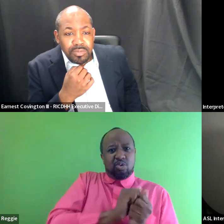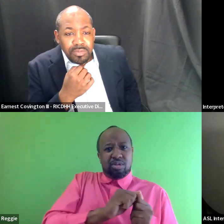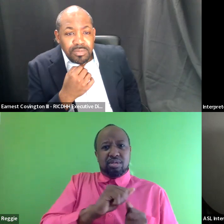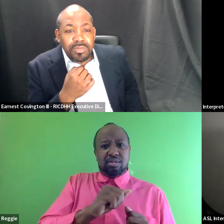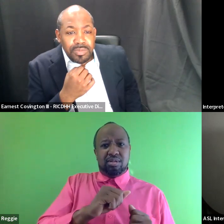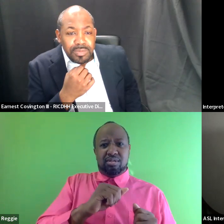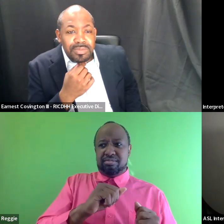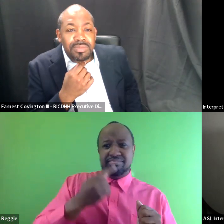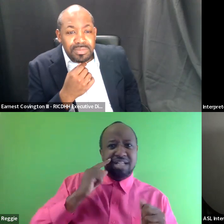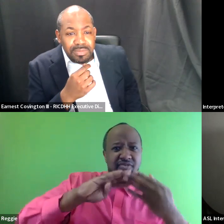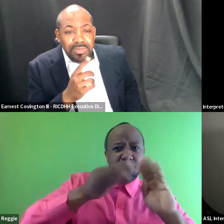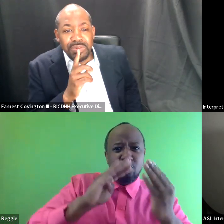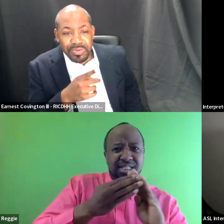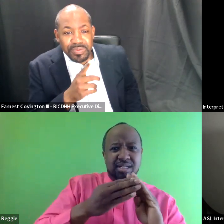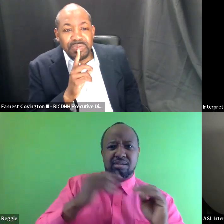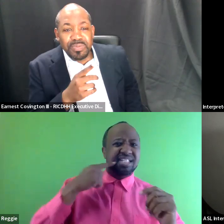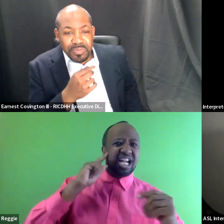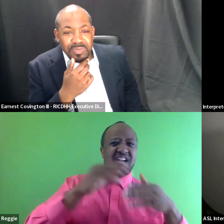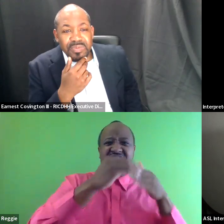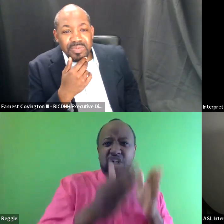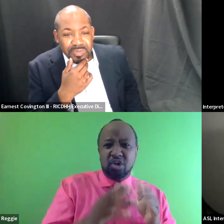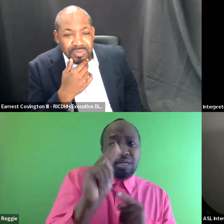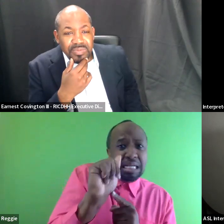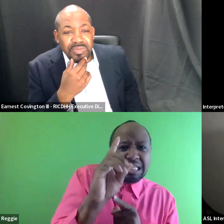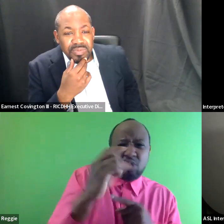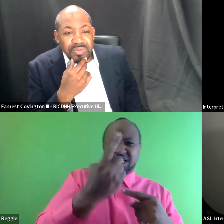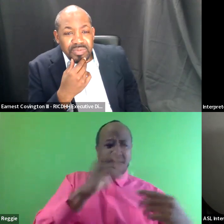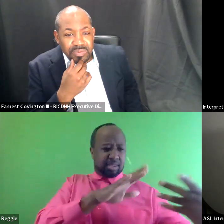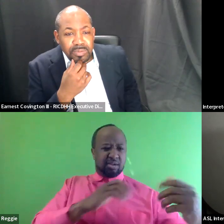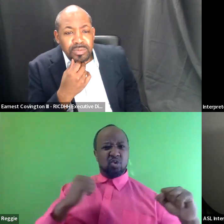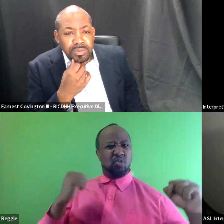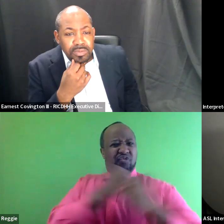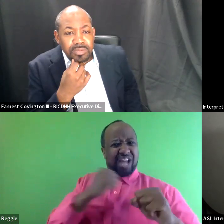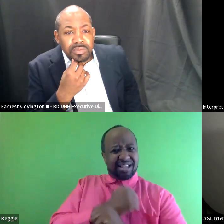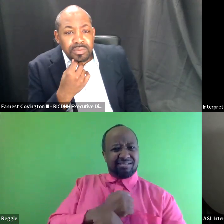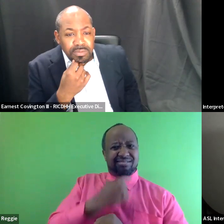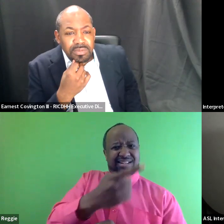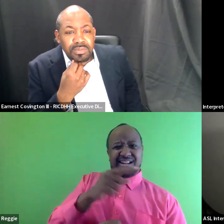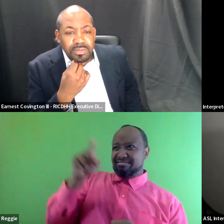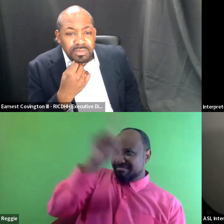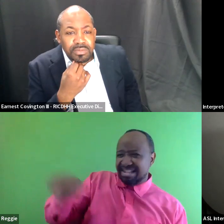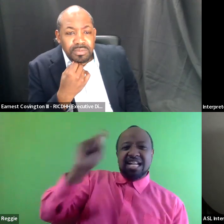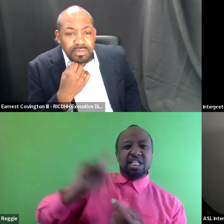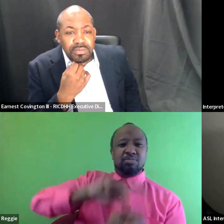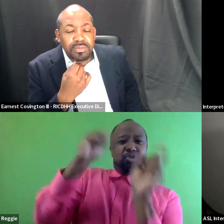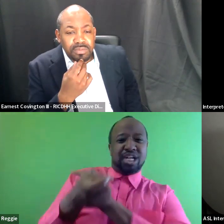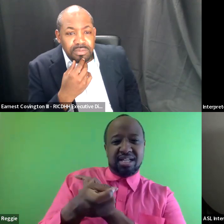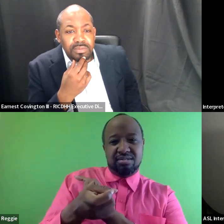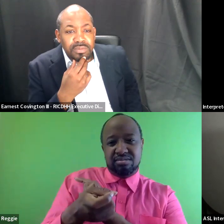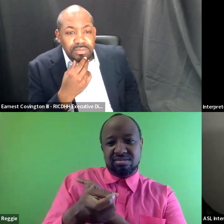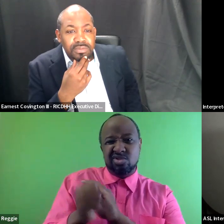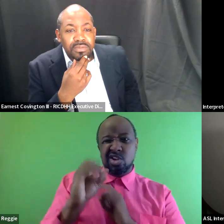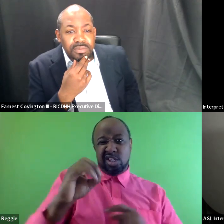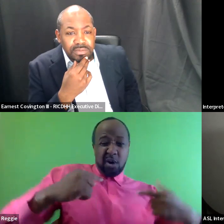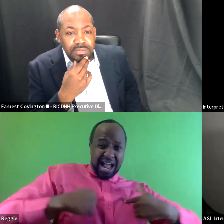like audiologists, for example. So if we find the people who are allied and working with the deaf community, we can